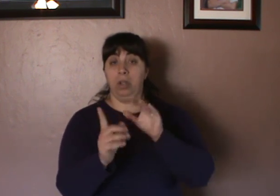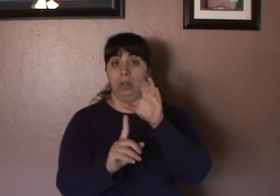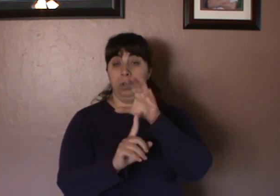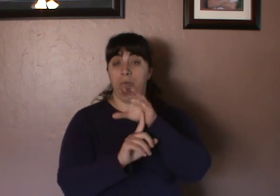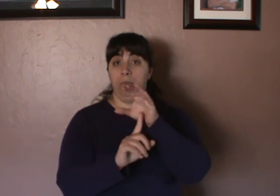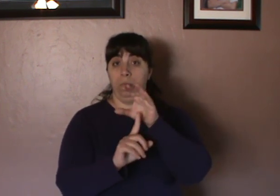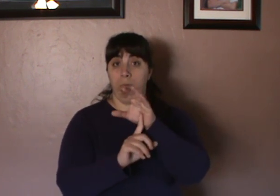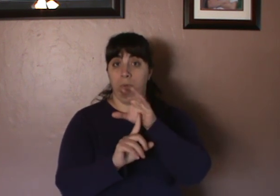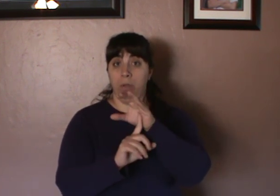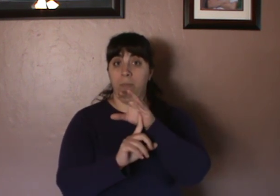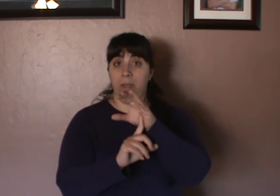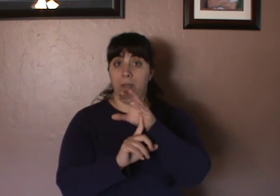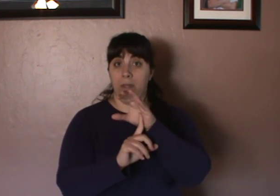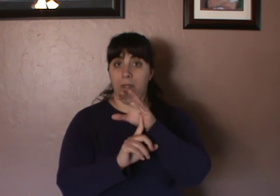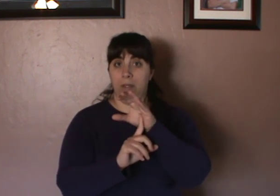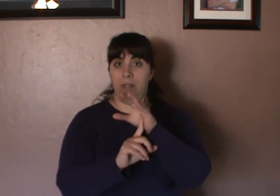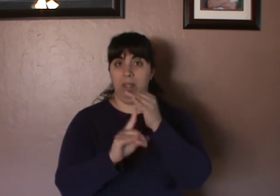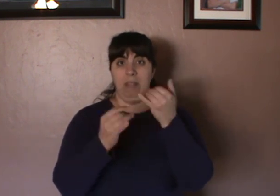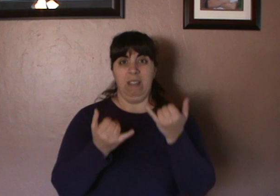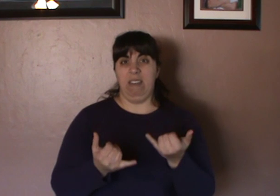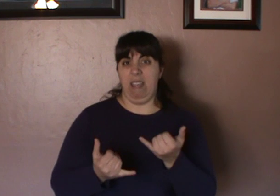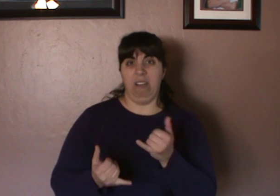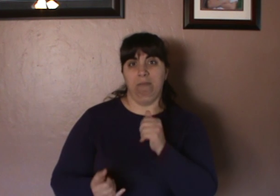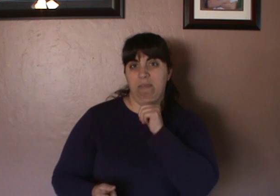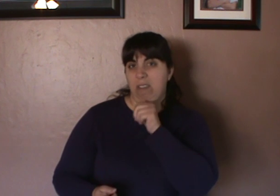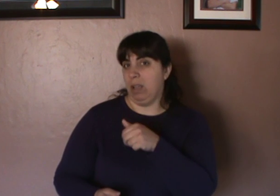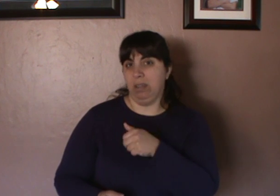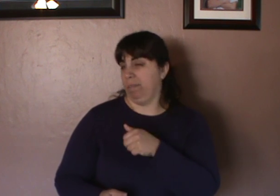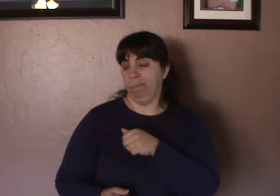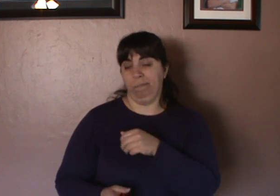to who you'll be now.